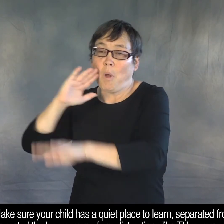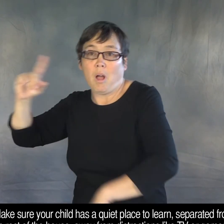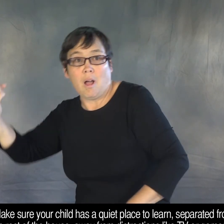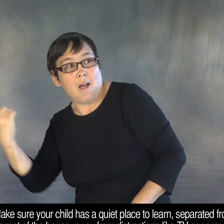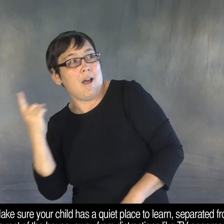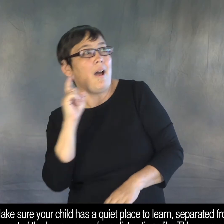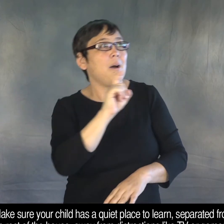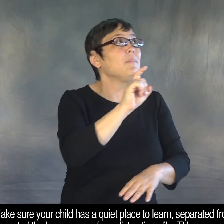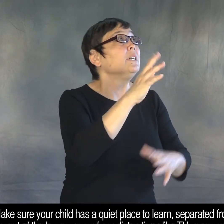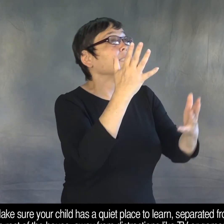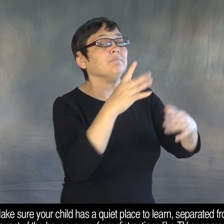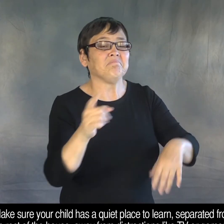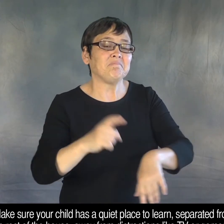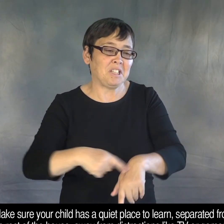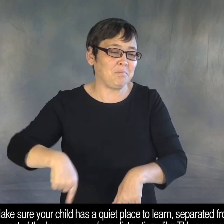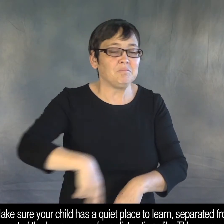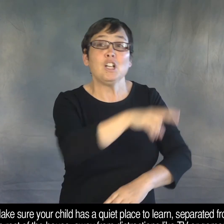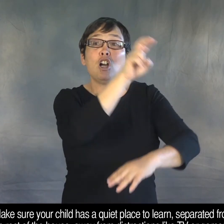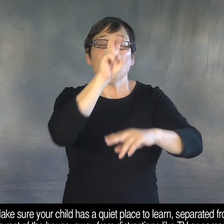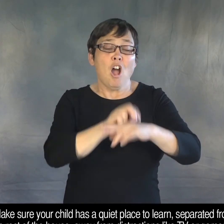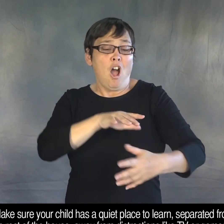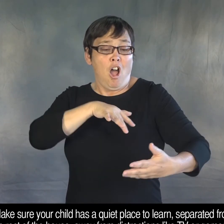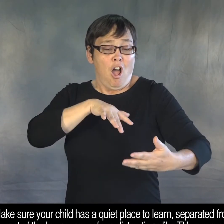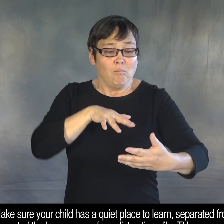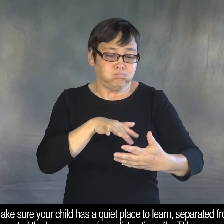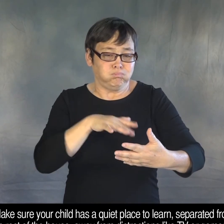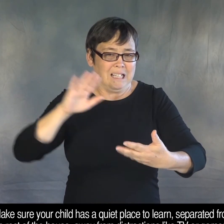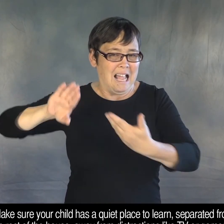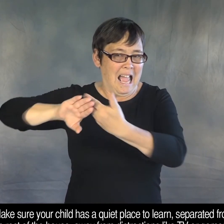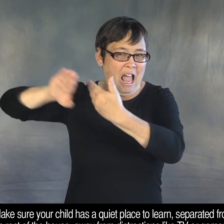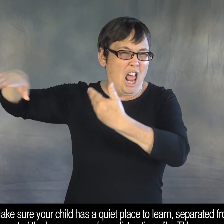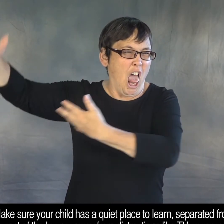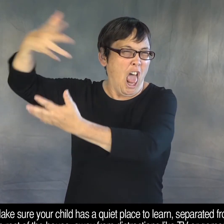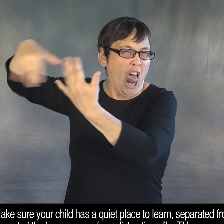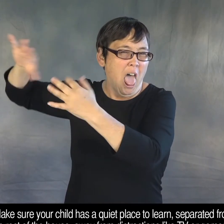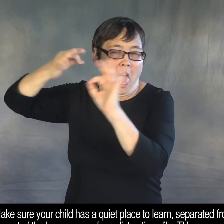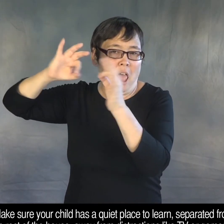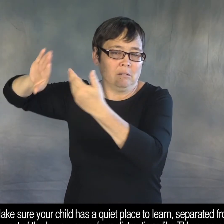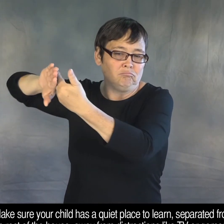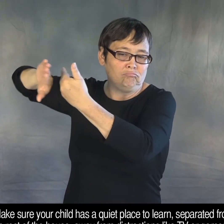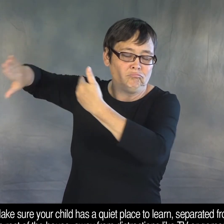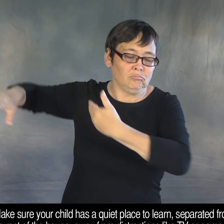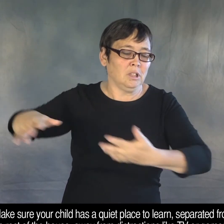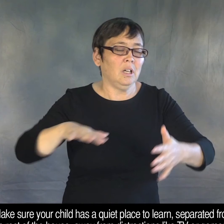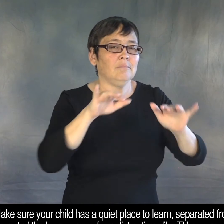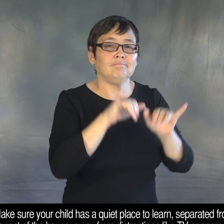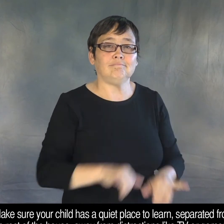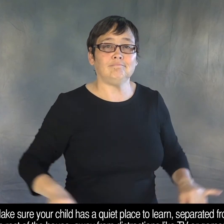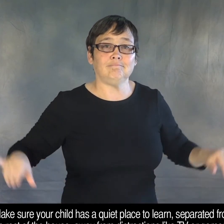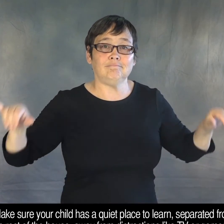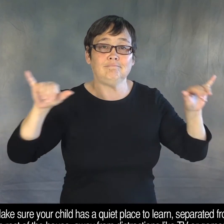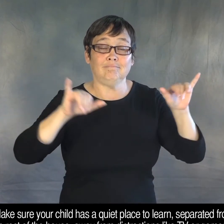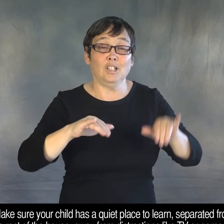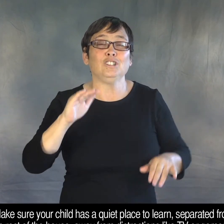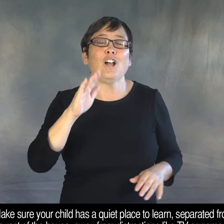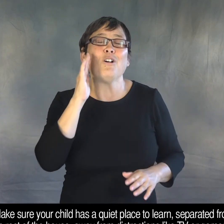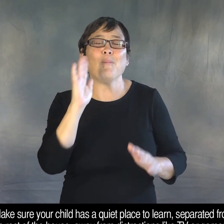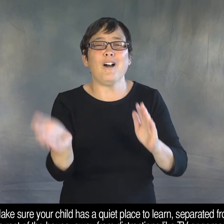Make sure your child has a quiet place to learn, separated from the rest of the house, away from distractions like TVs